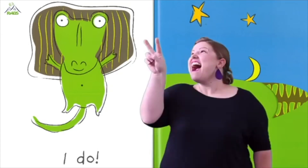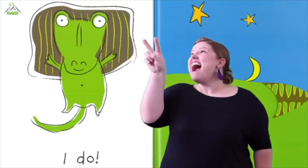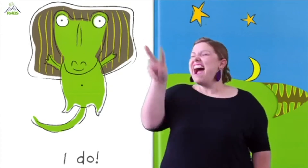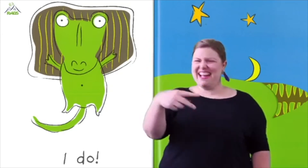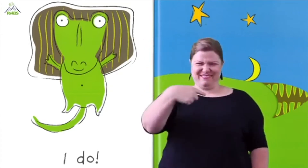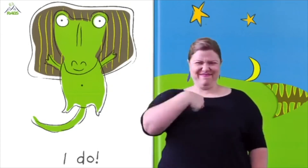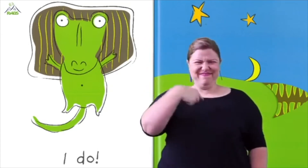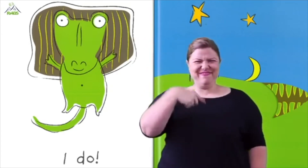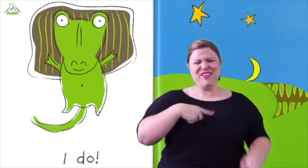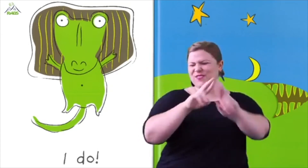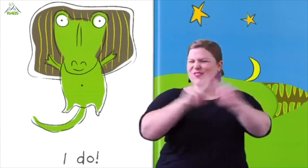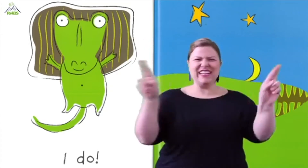I do.